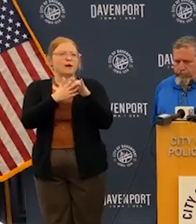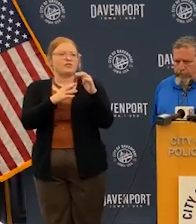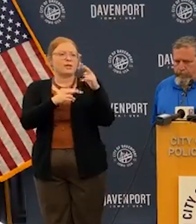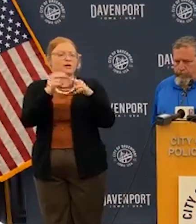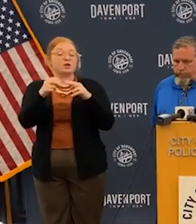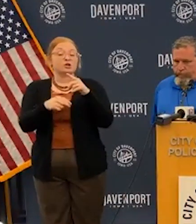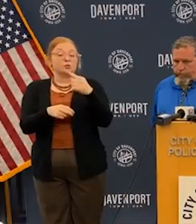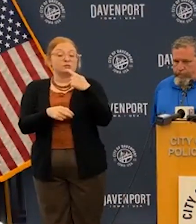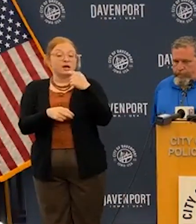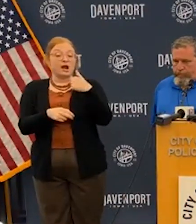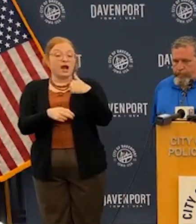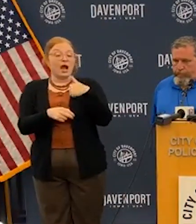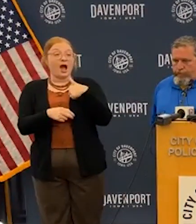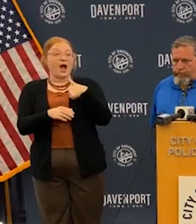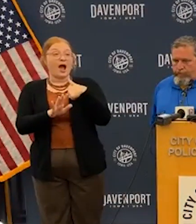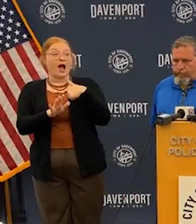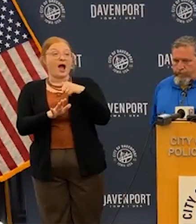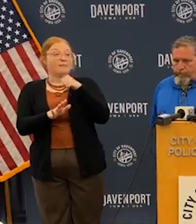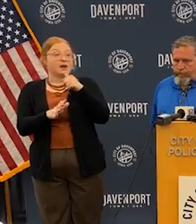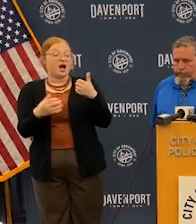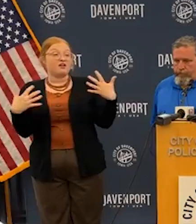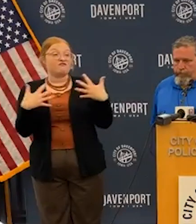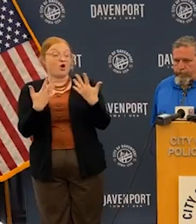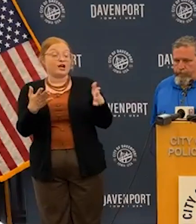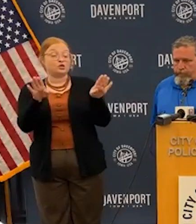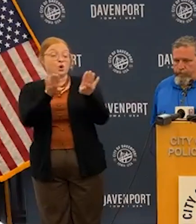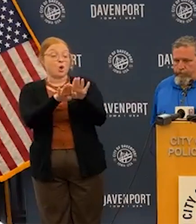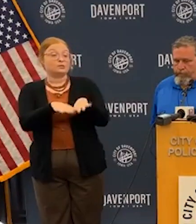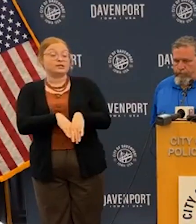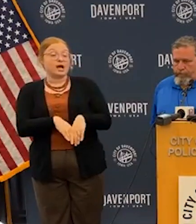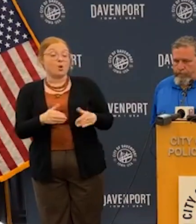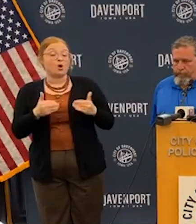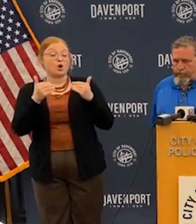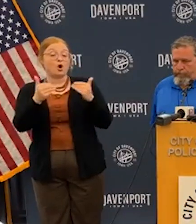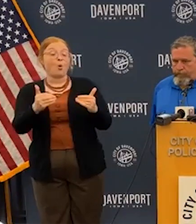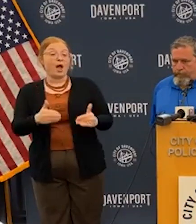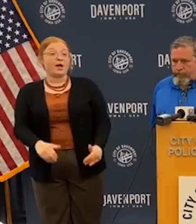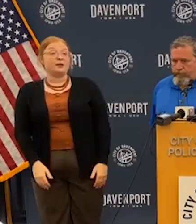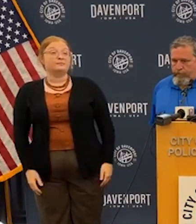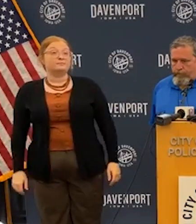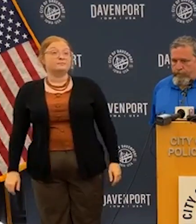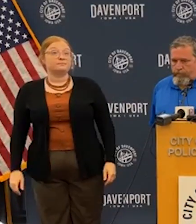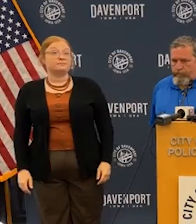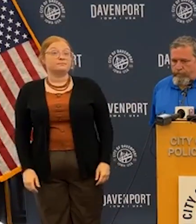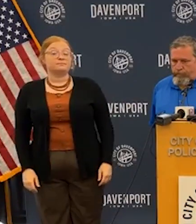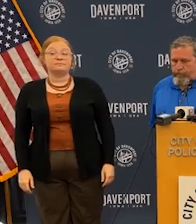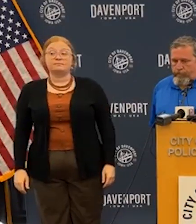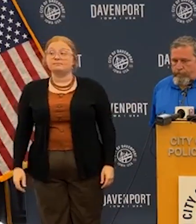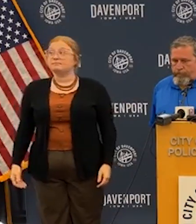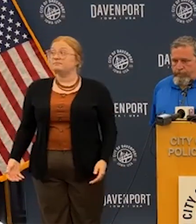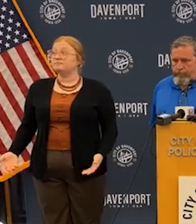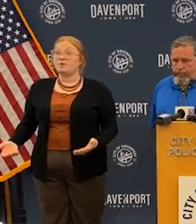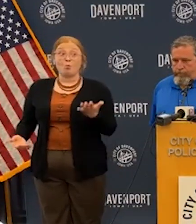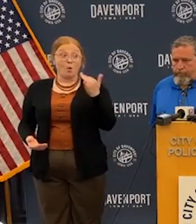I'm not afraid of closing the building down. Go ahead and proceed, saying they had brought to you concerns of really severe violations of city